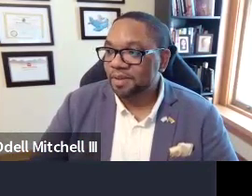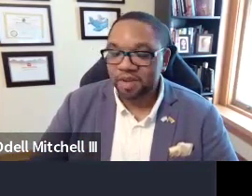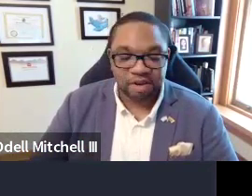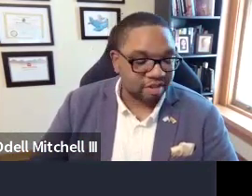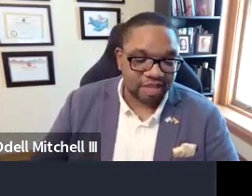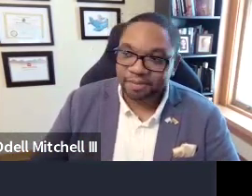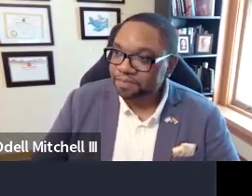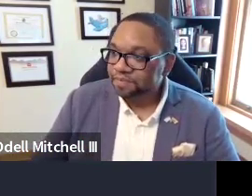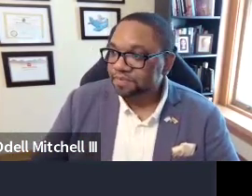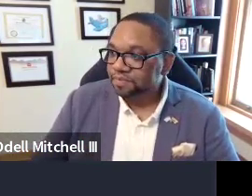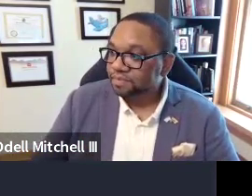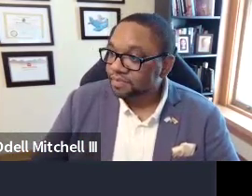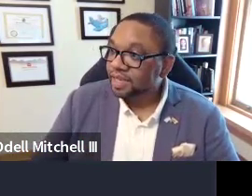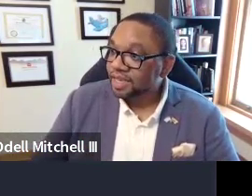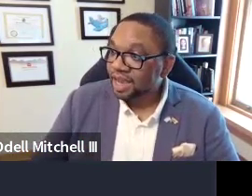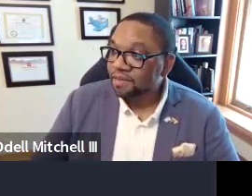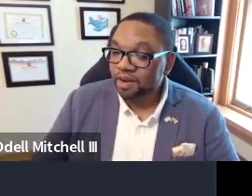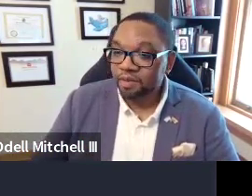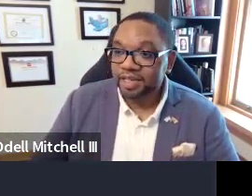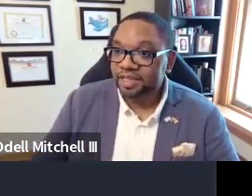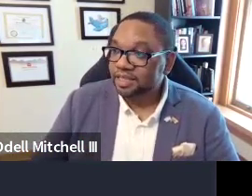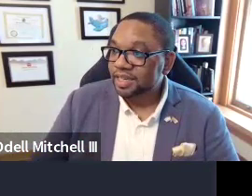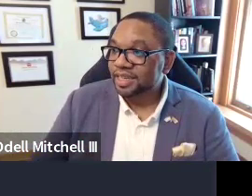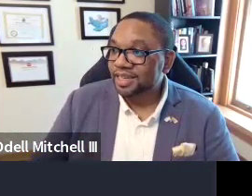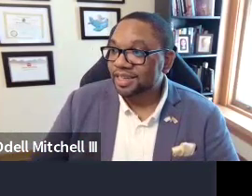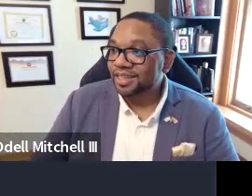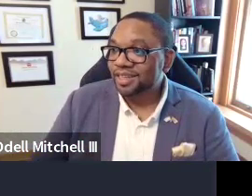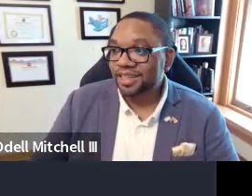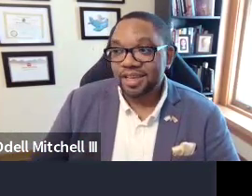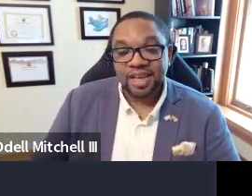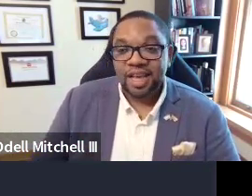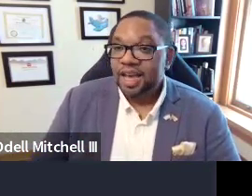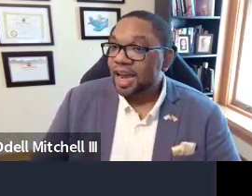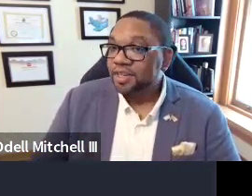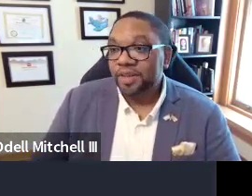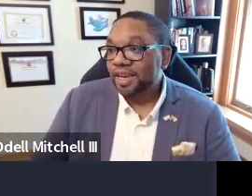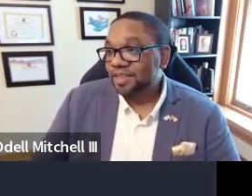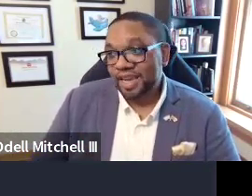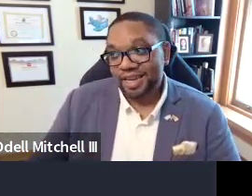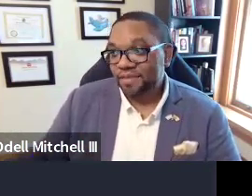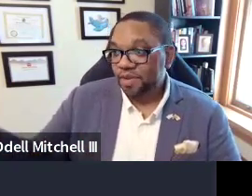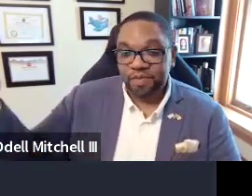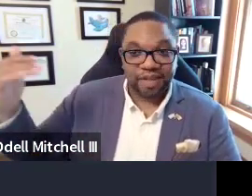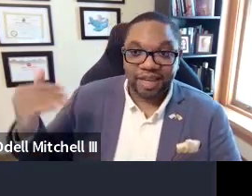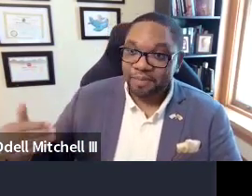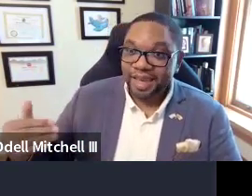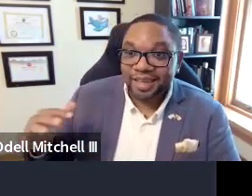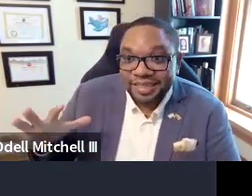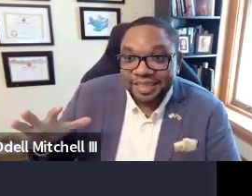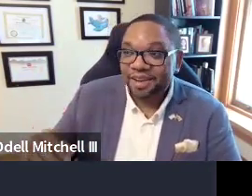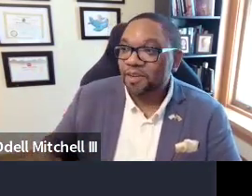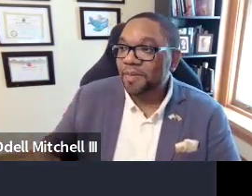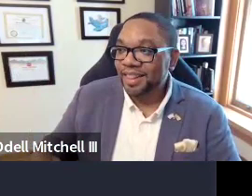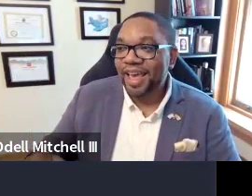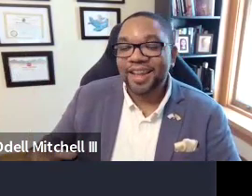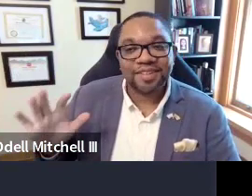but I'm curious to see. Yeah, we've got a range, this is good. I totally understand. If you feel like, meh,